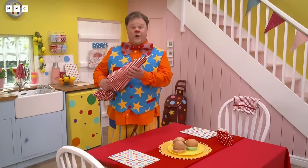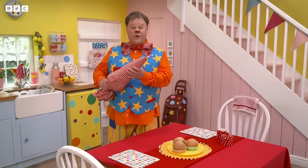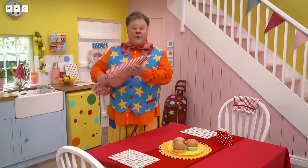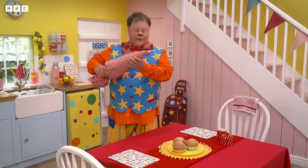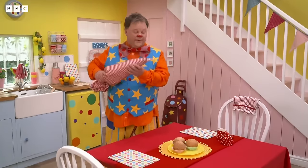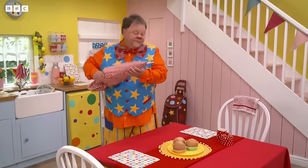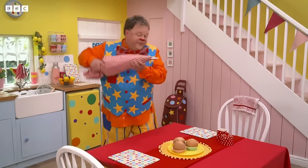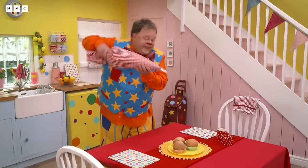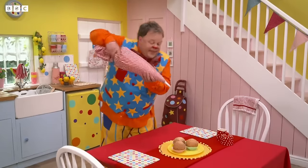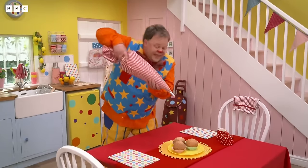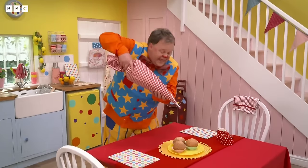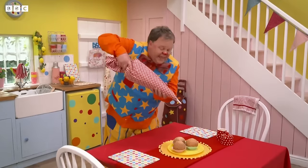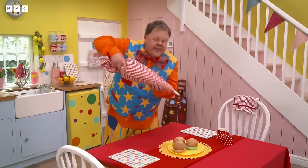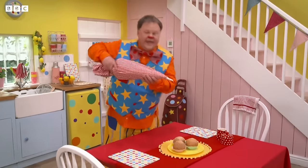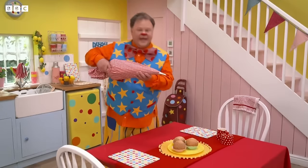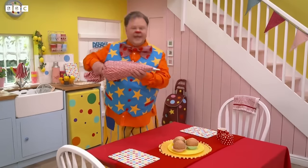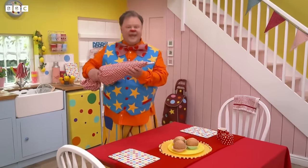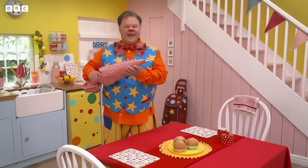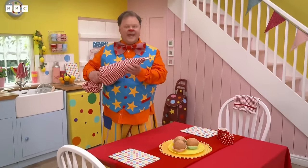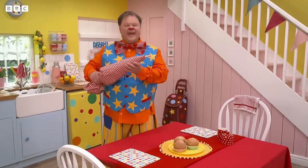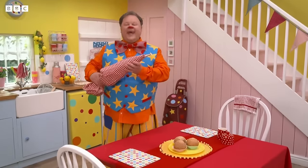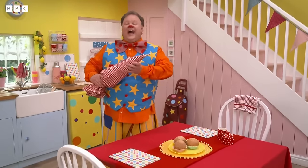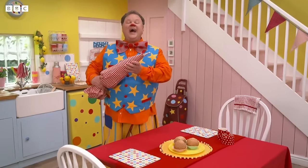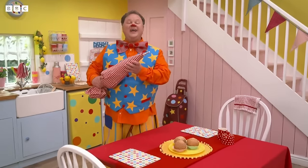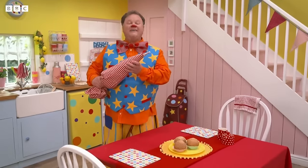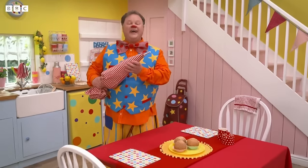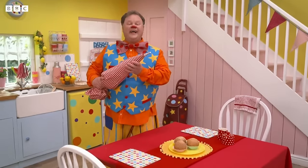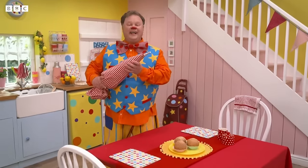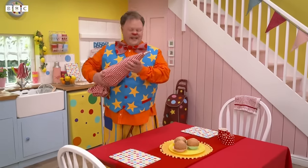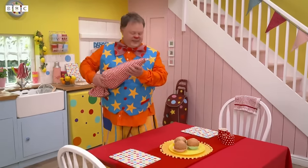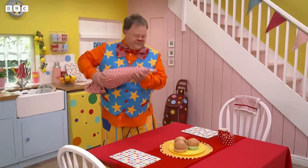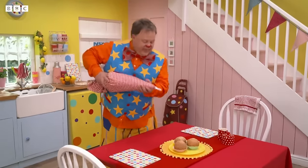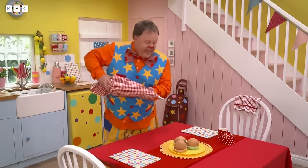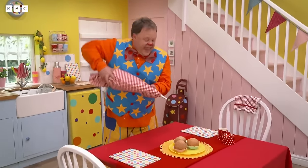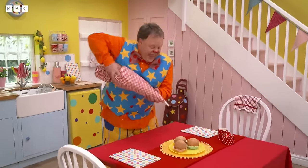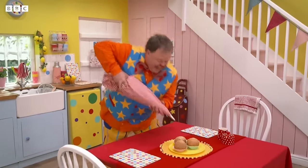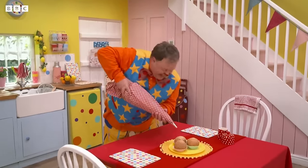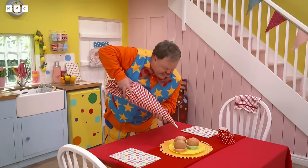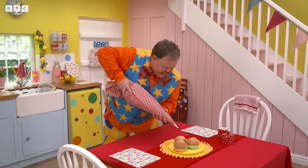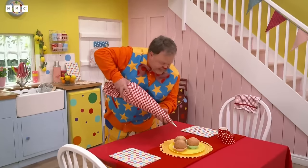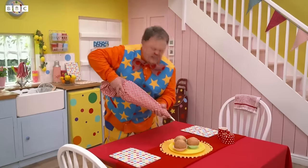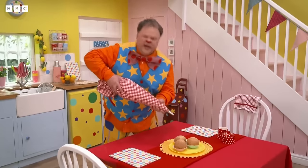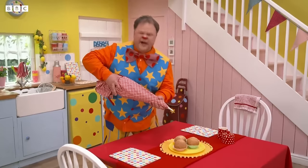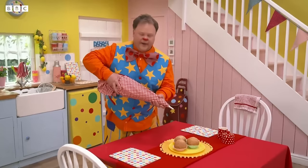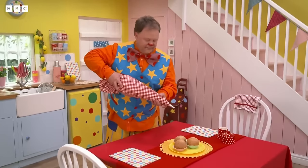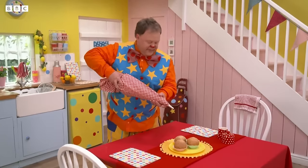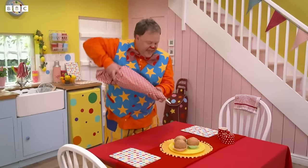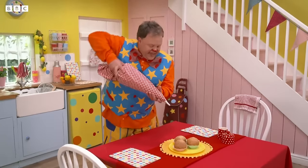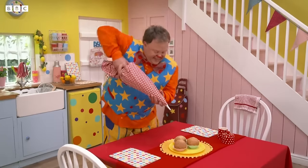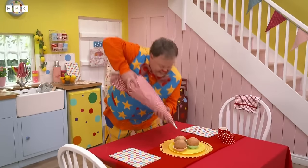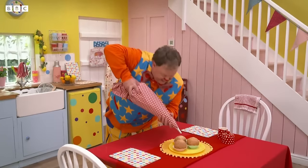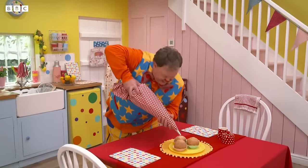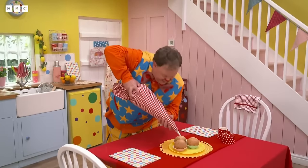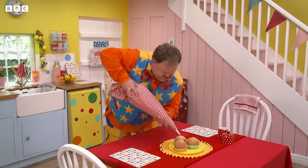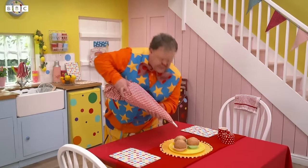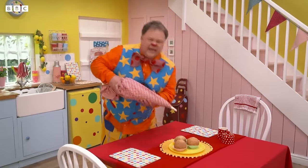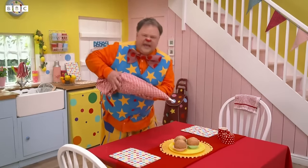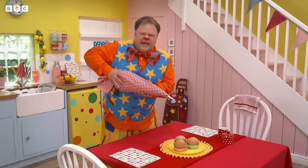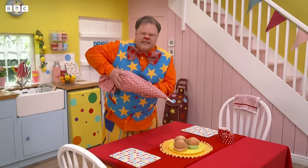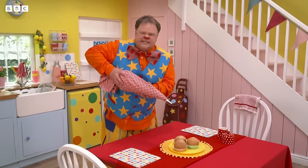Woohoo! Be careful, Mr. Tumble. I will. Oh. Yup! Doesn't